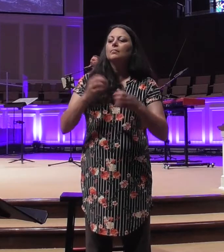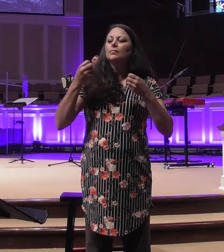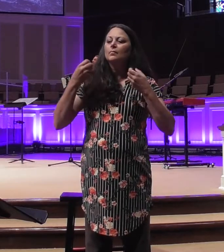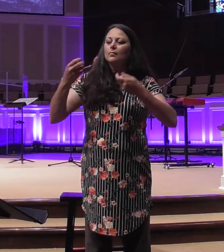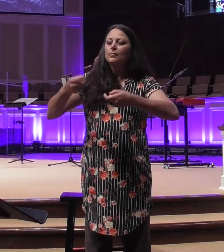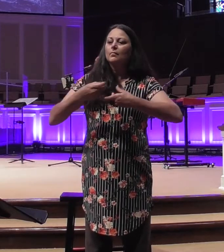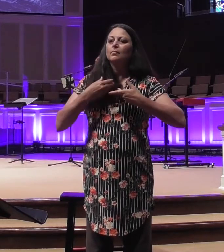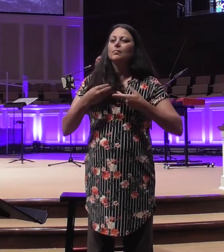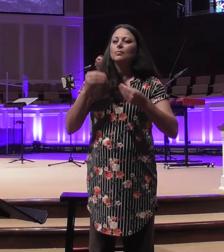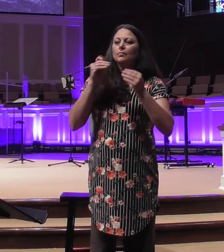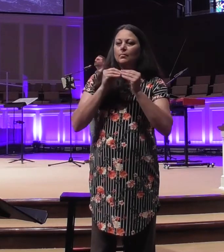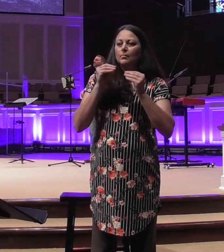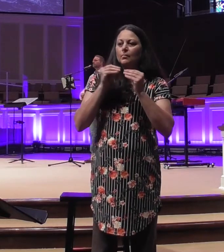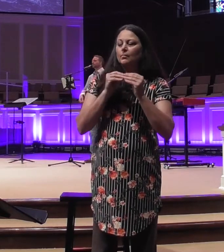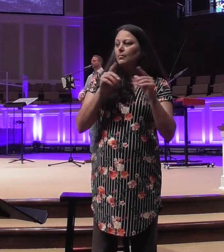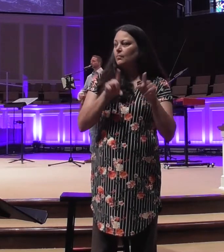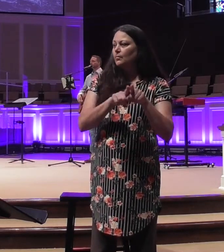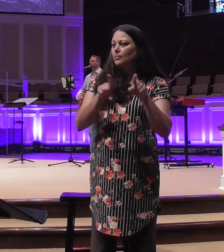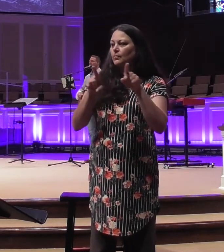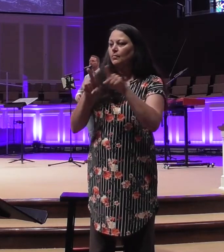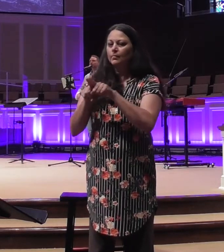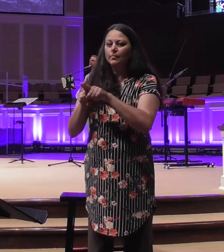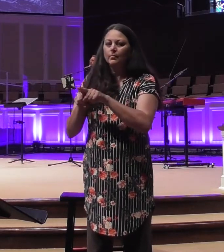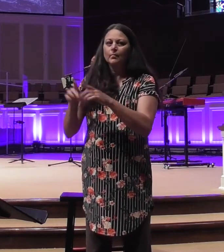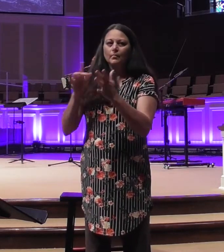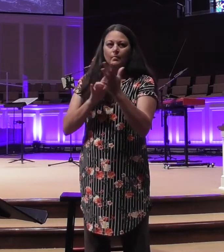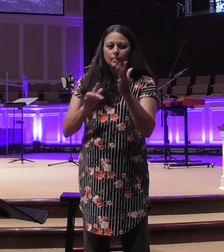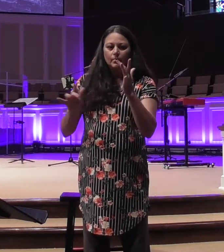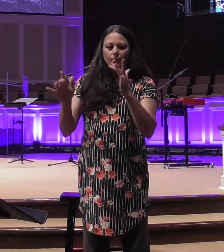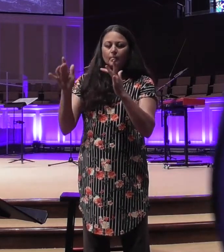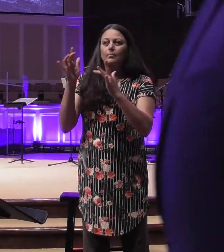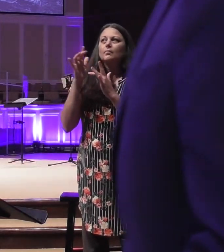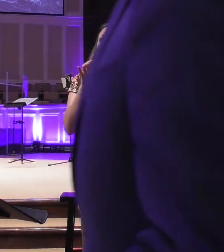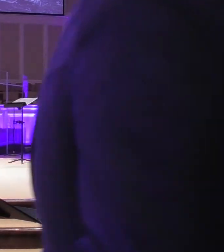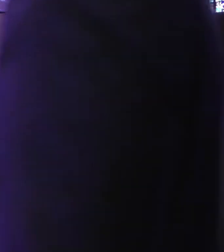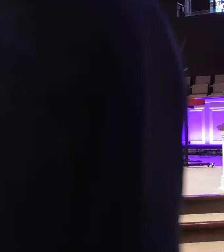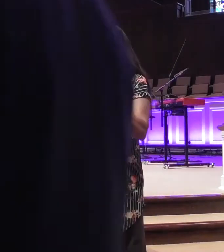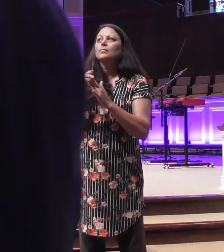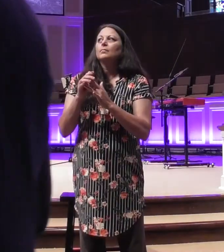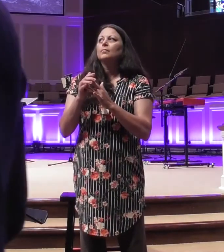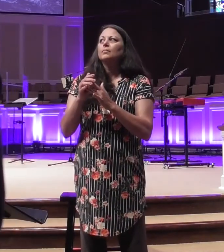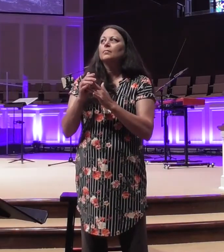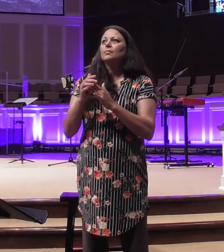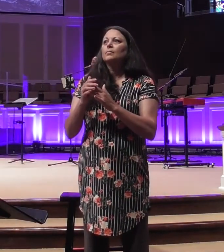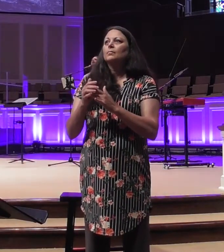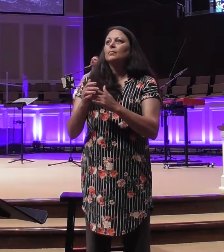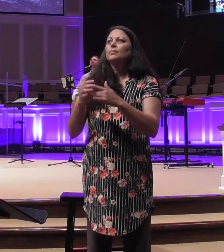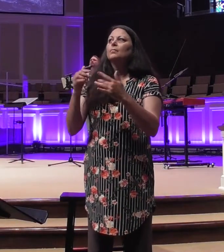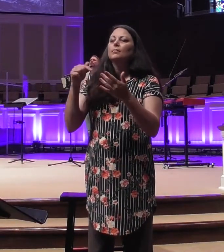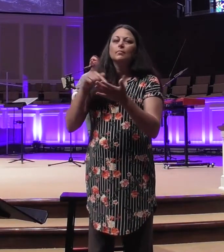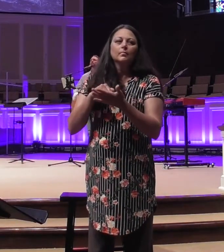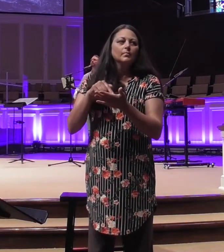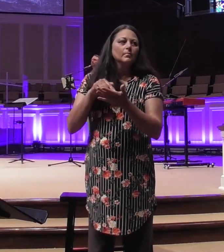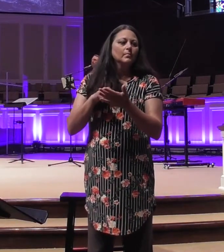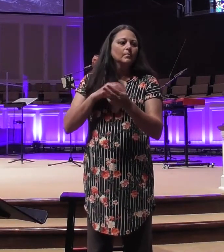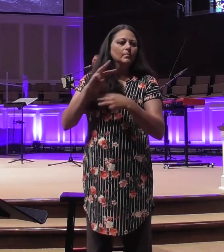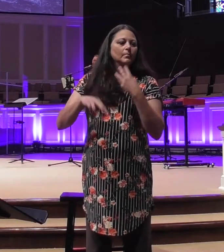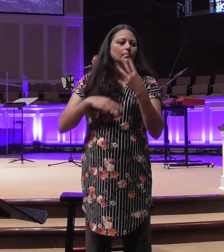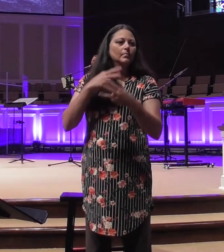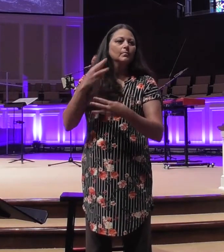Jesus in this world. Dying to know who you are,